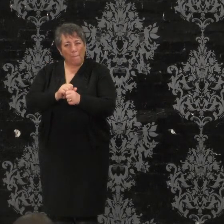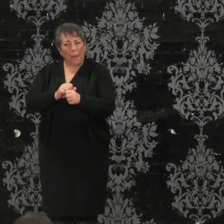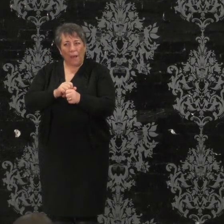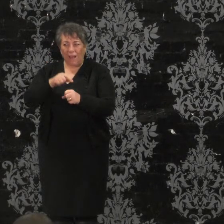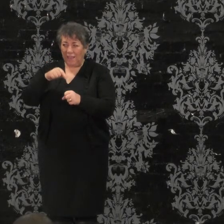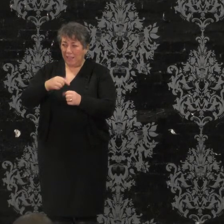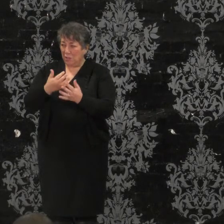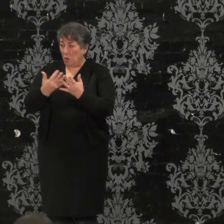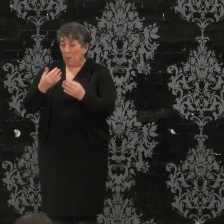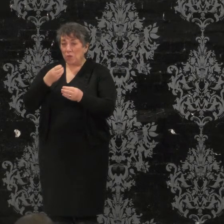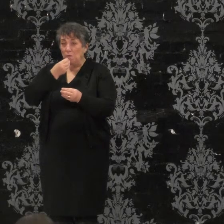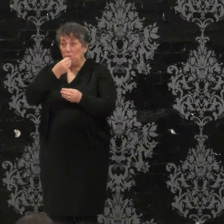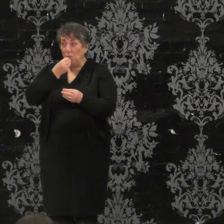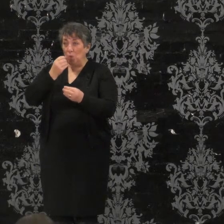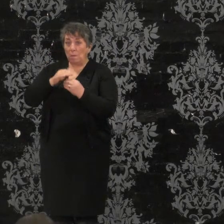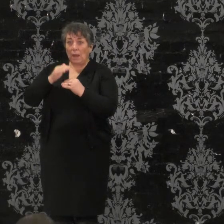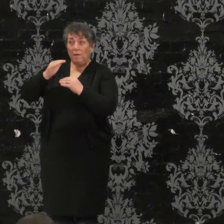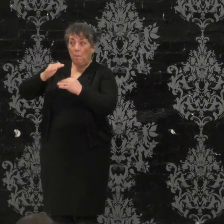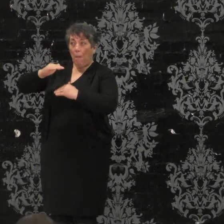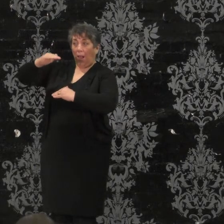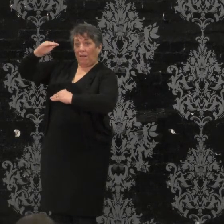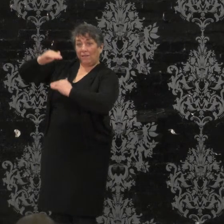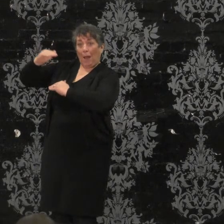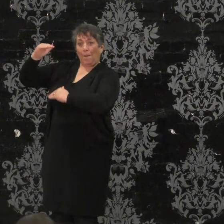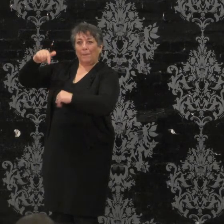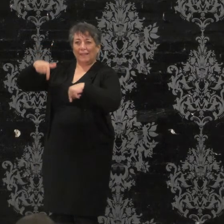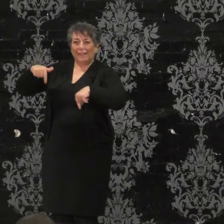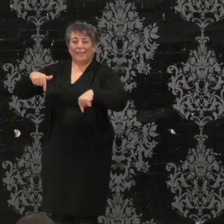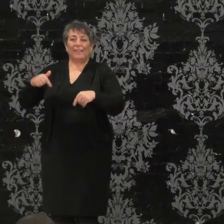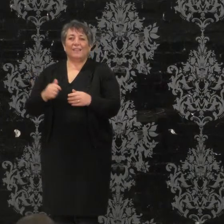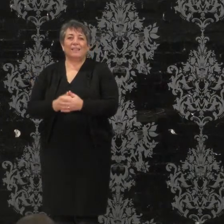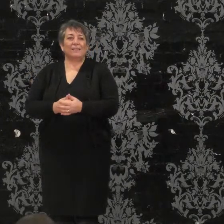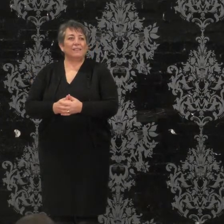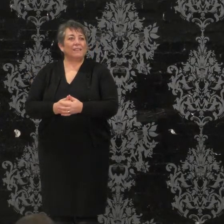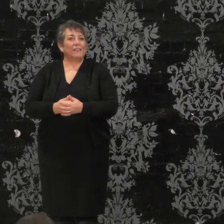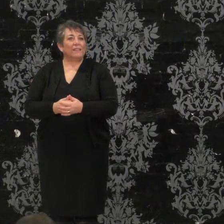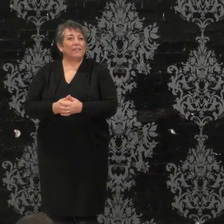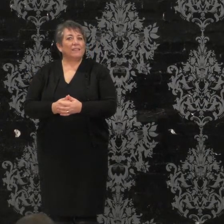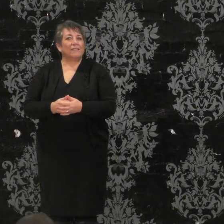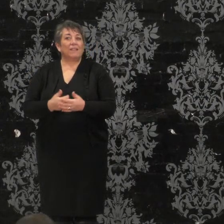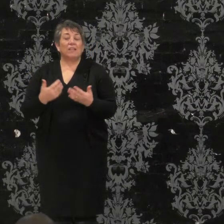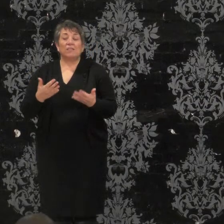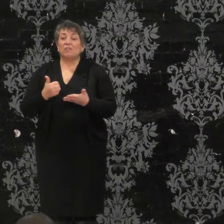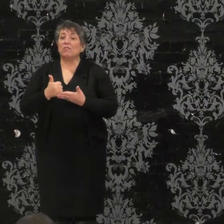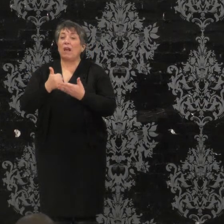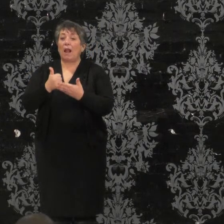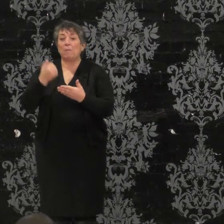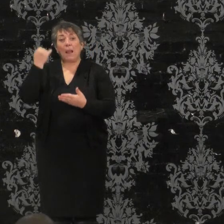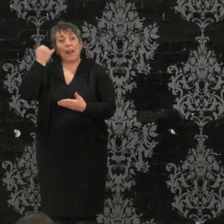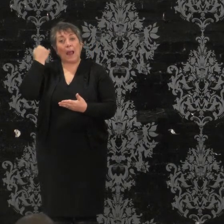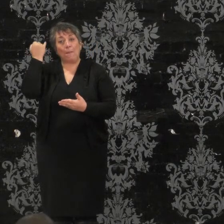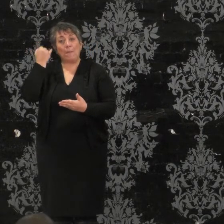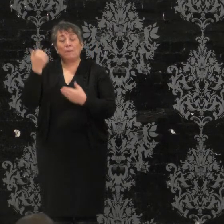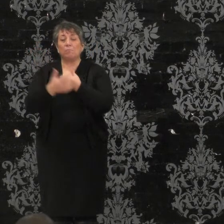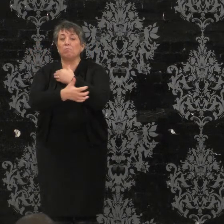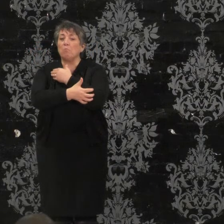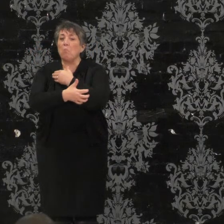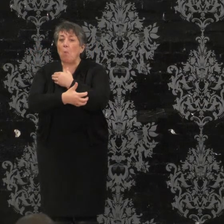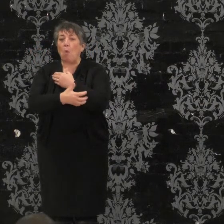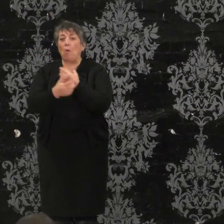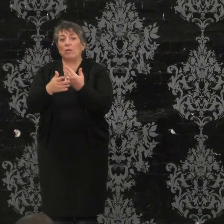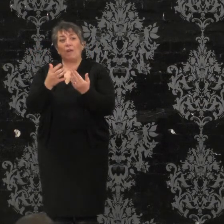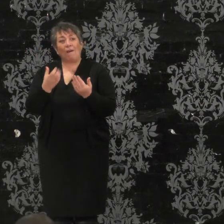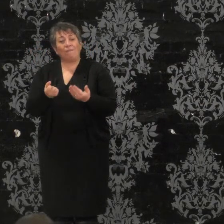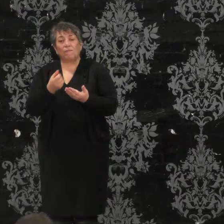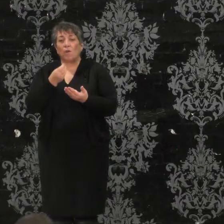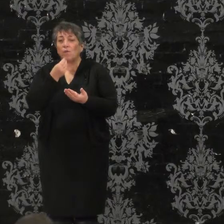effort to actually help the needy in Lambeth to be kept in food. So we've been really busy, and